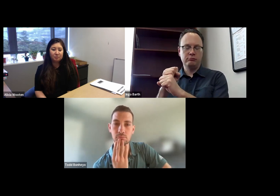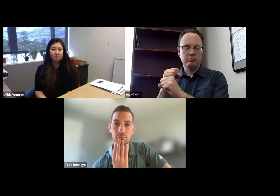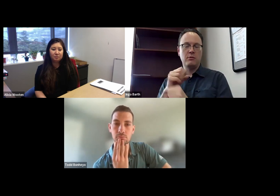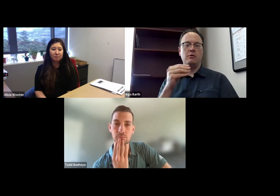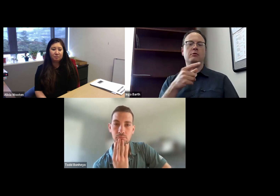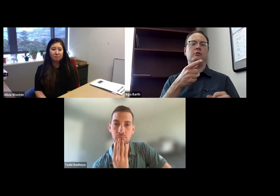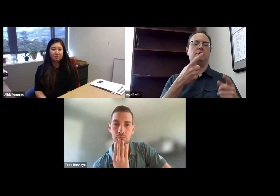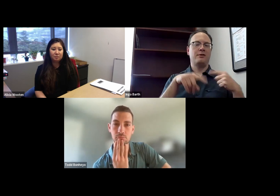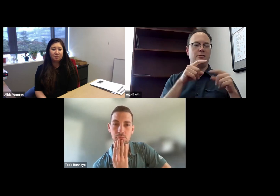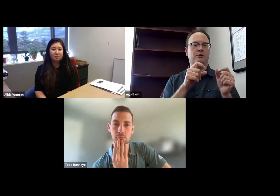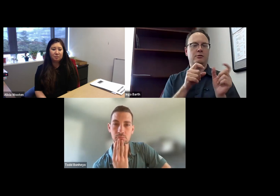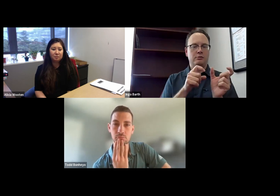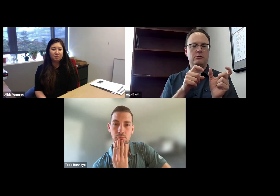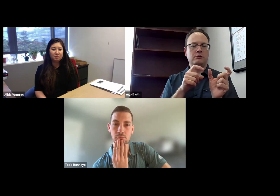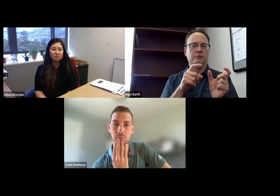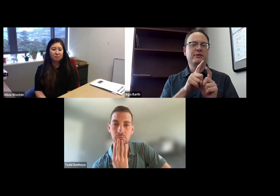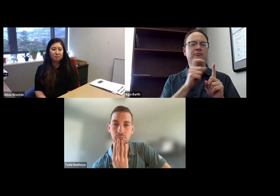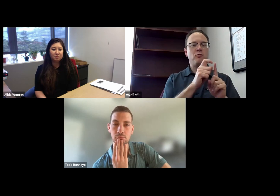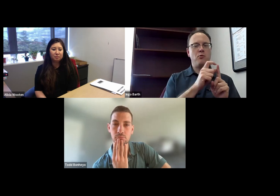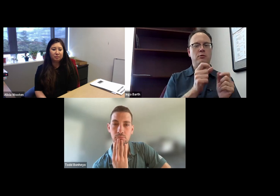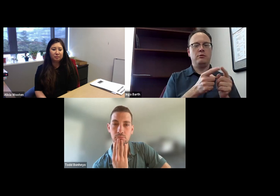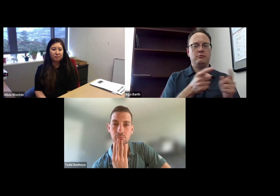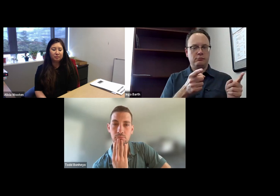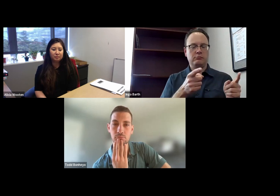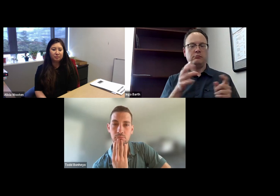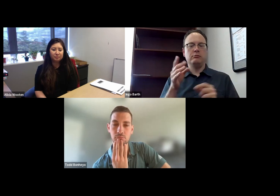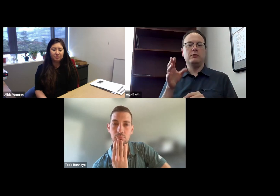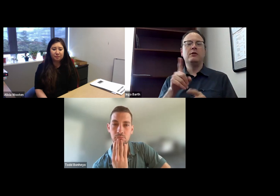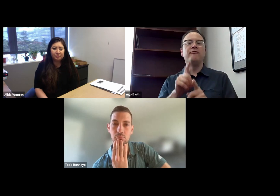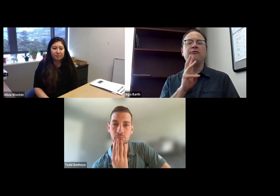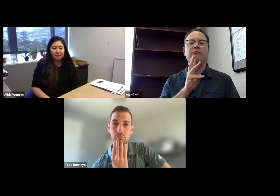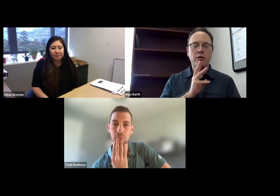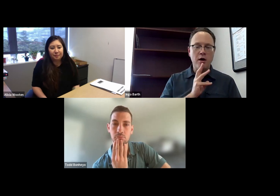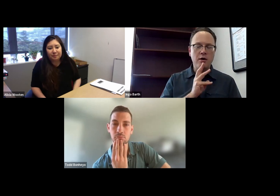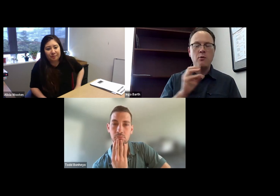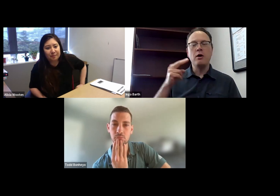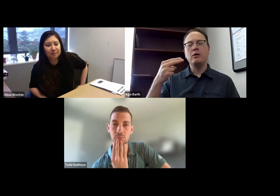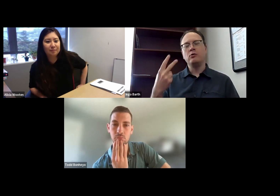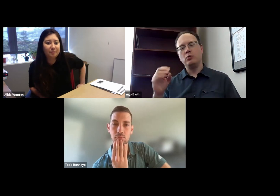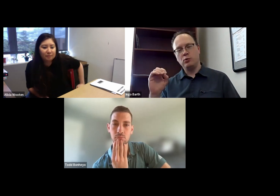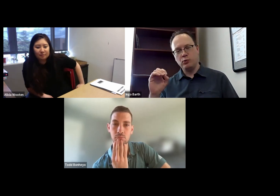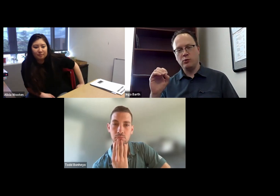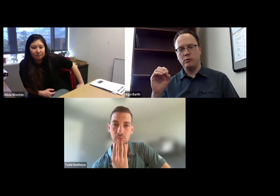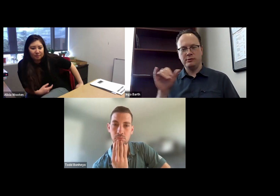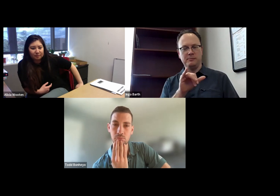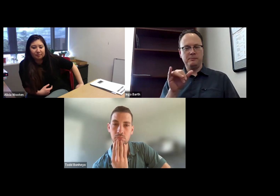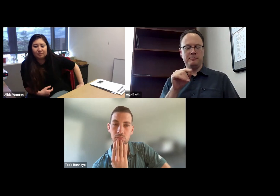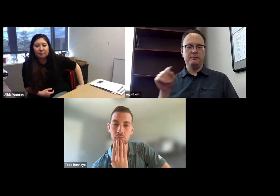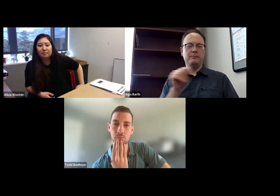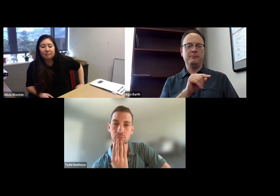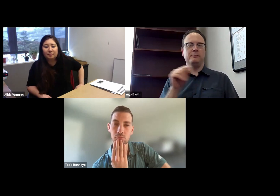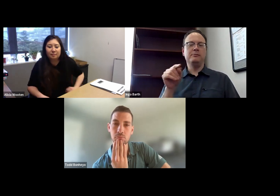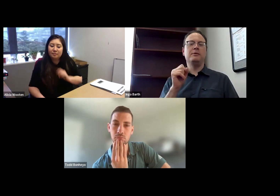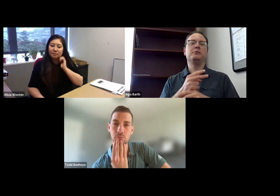I think both would be reasonable. The sign is an abbreviation, whereas if you